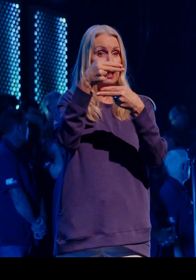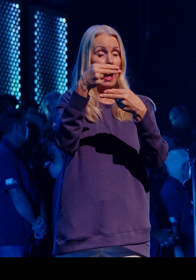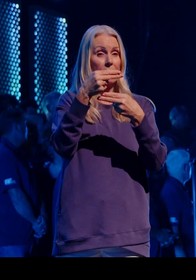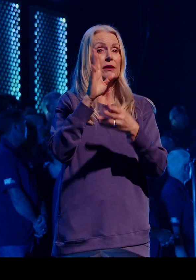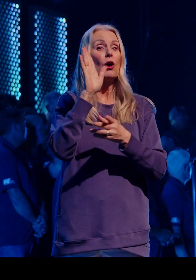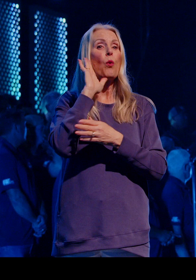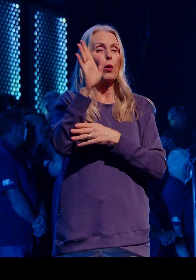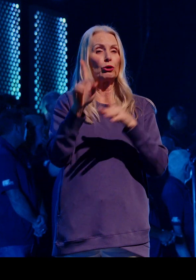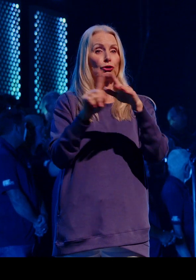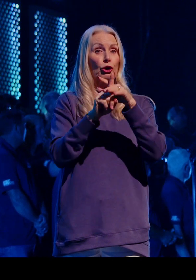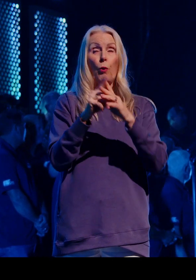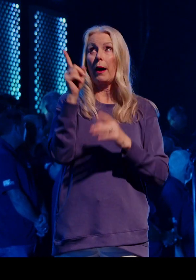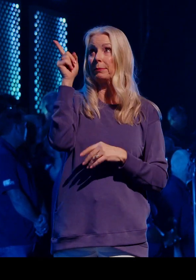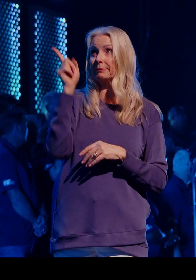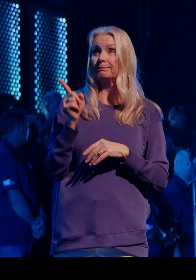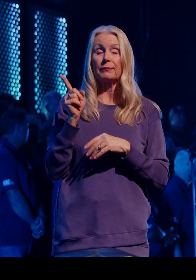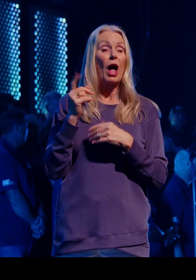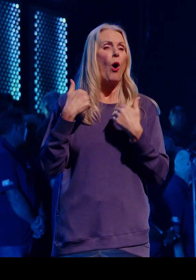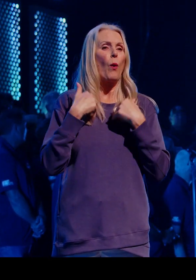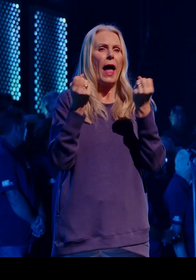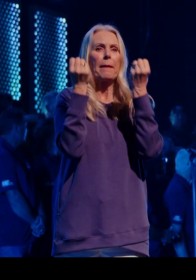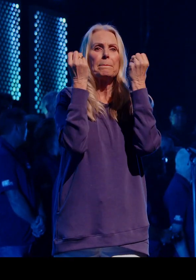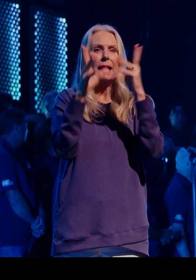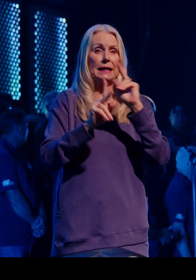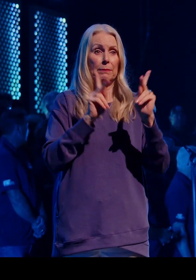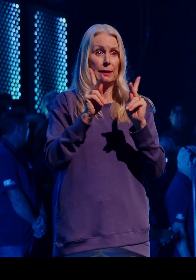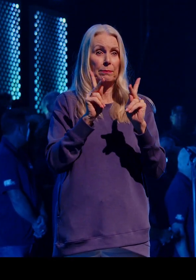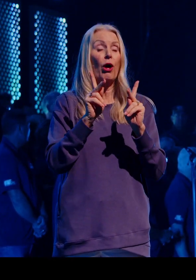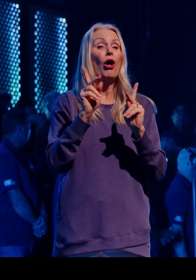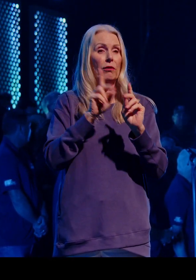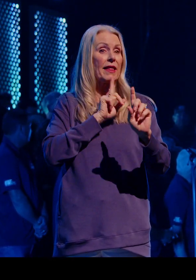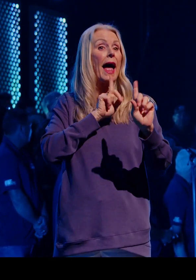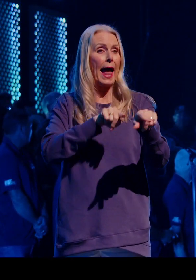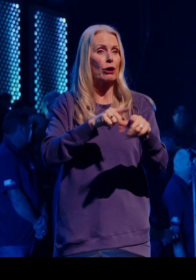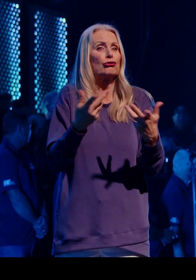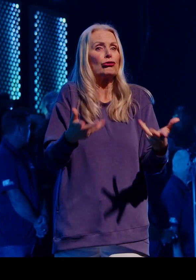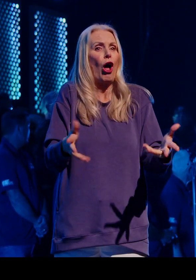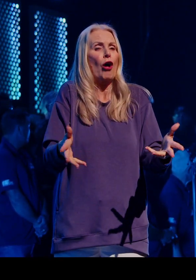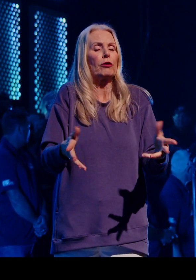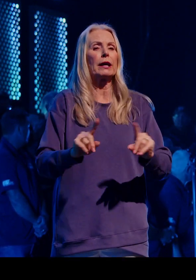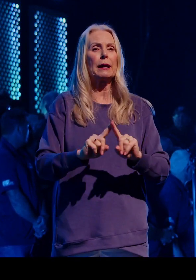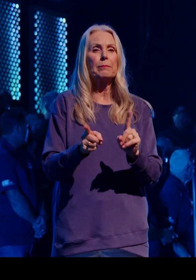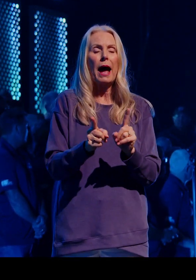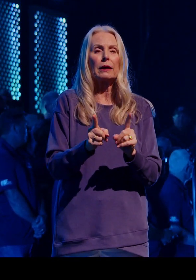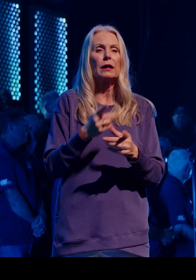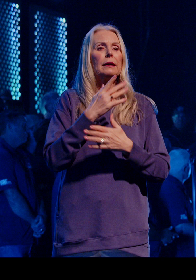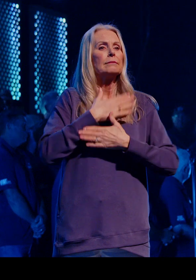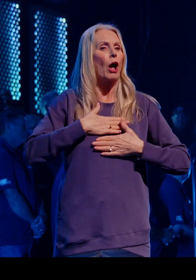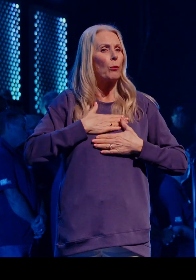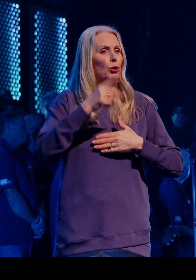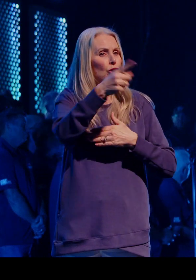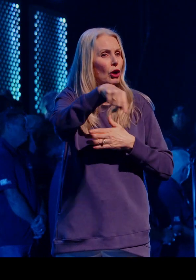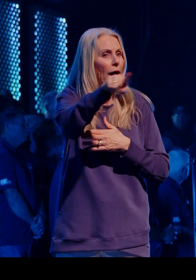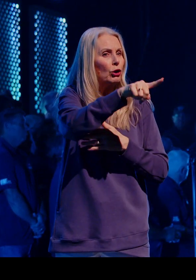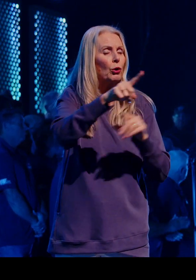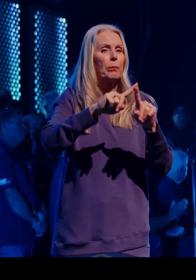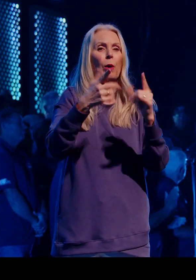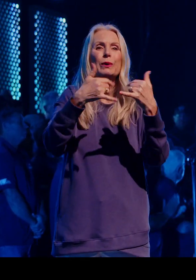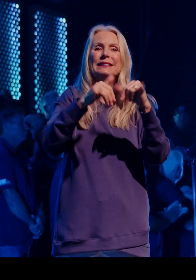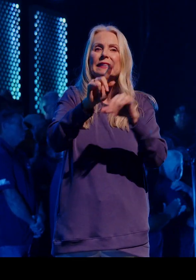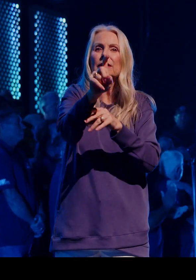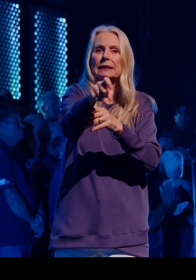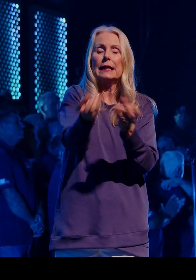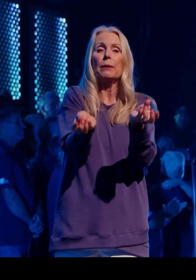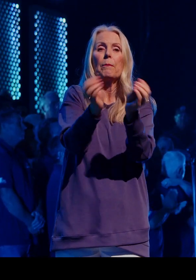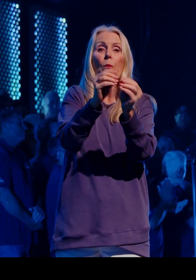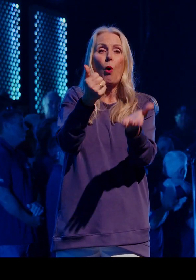one show up here. We had a lot of people step up and answer that call, but we appreciate that. We still need some help. So